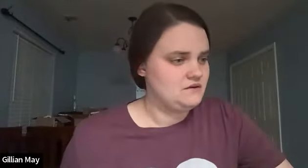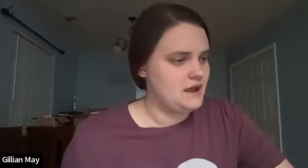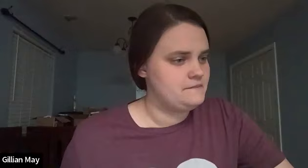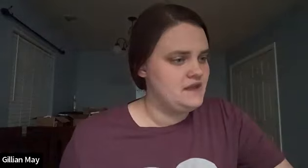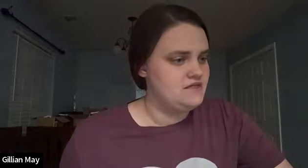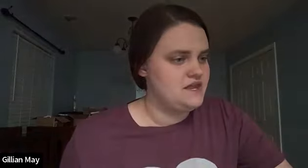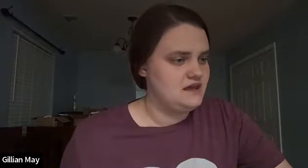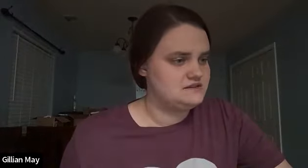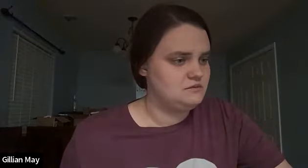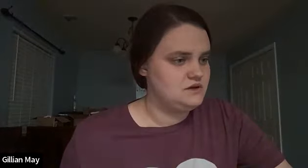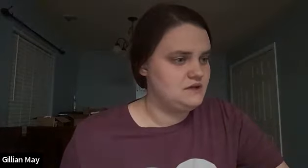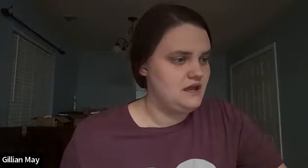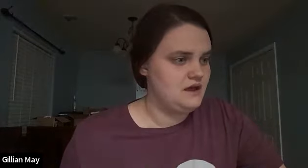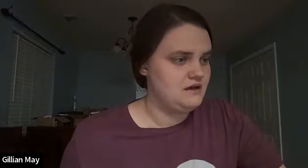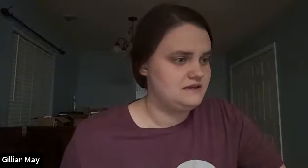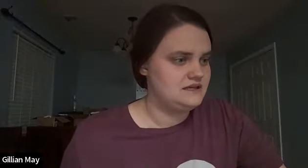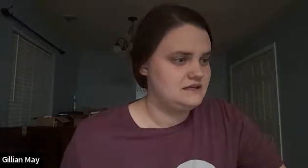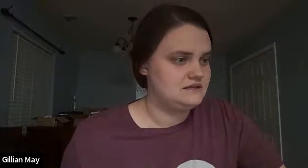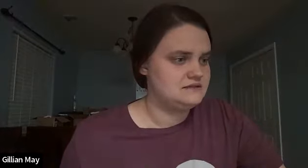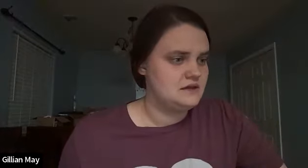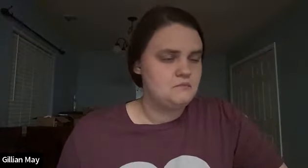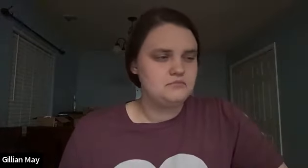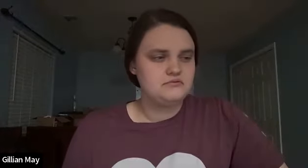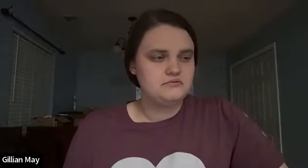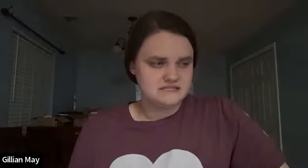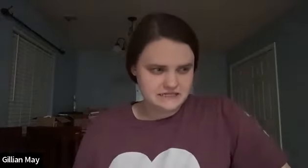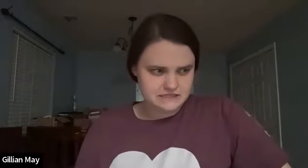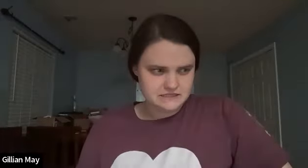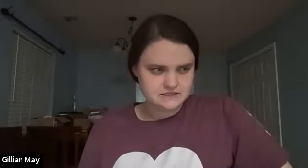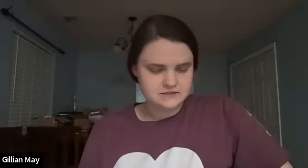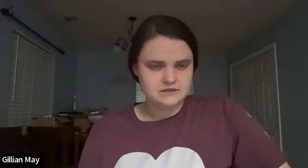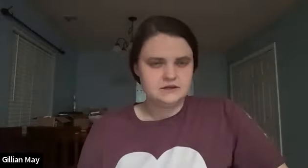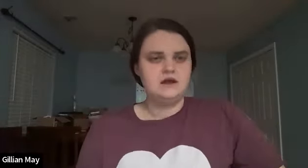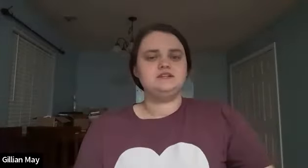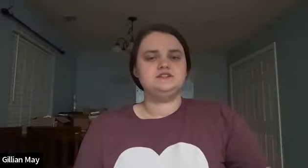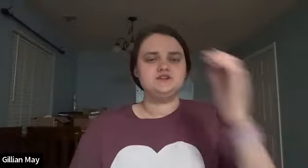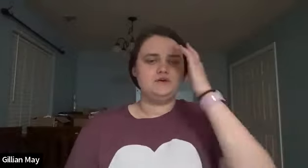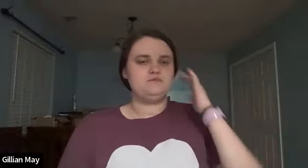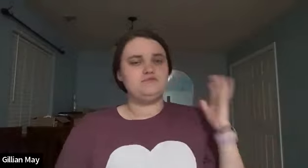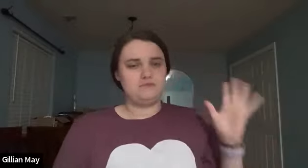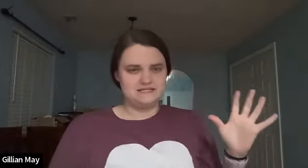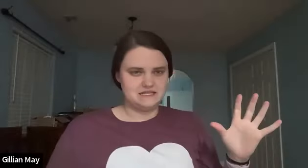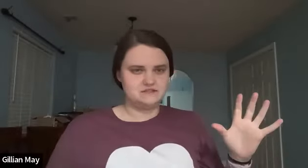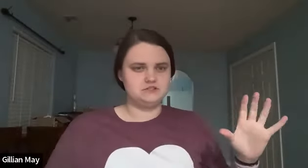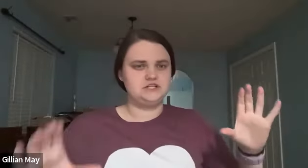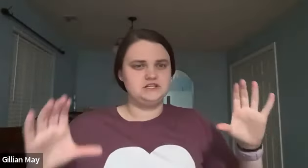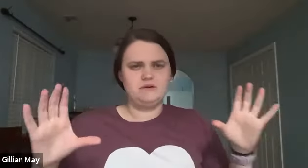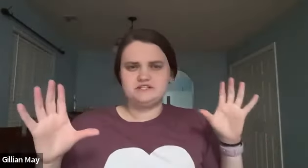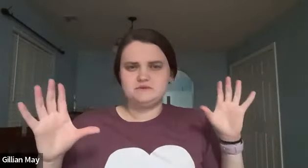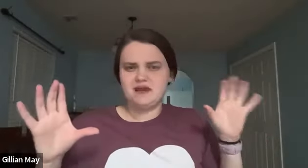Okay. The next one we have is president. And so for president, what you're going to do, which we might